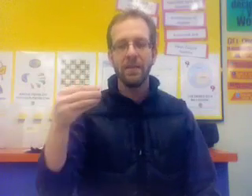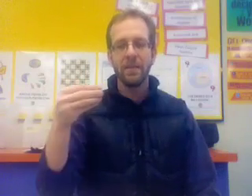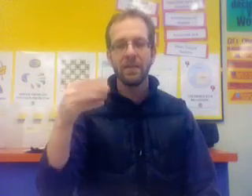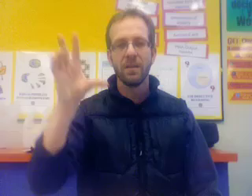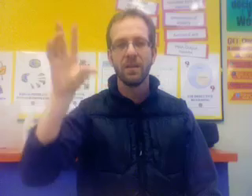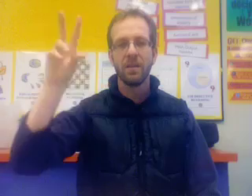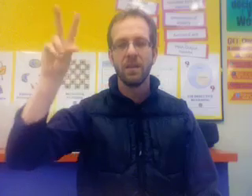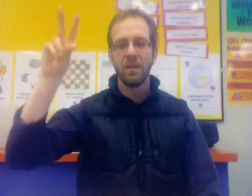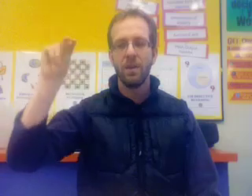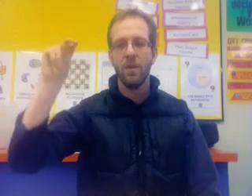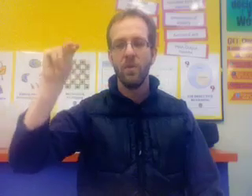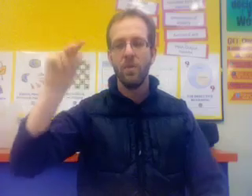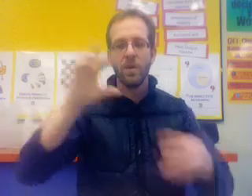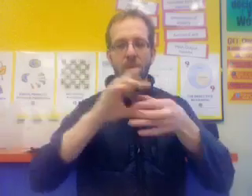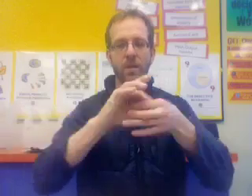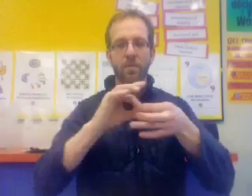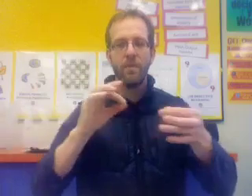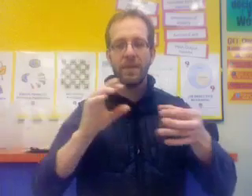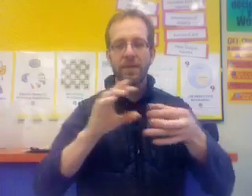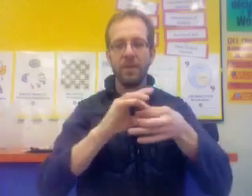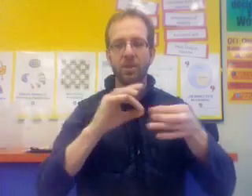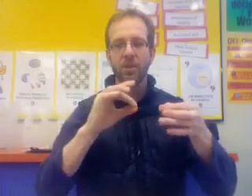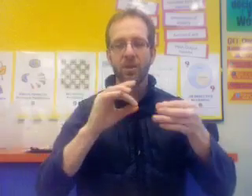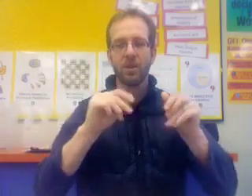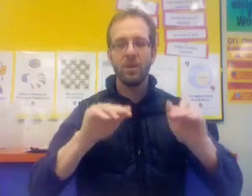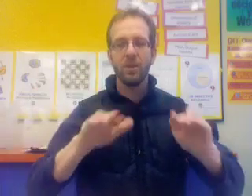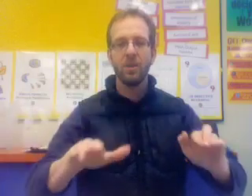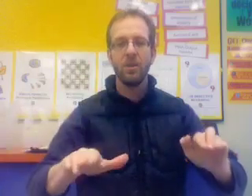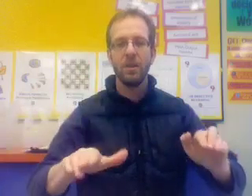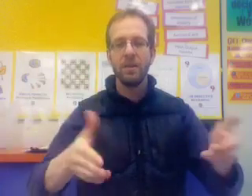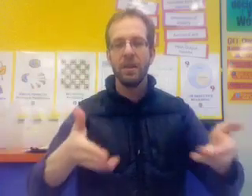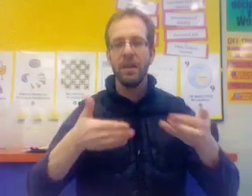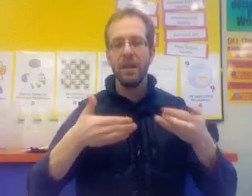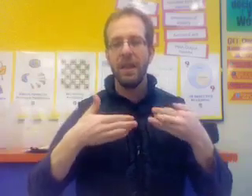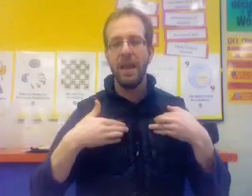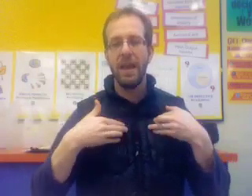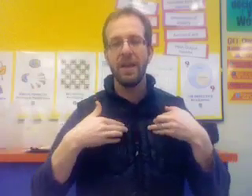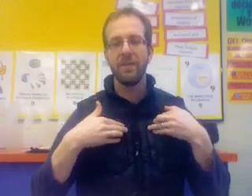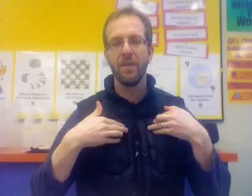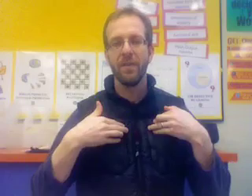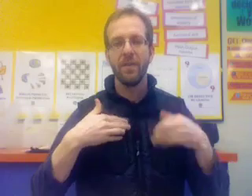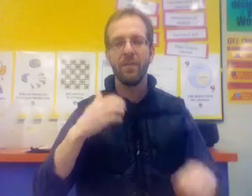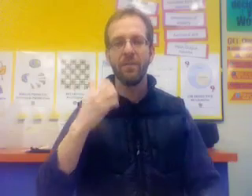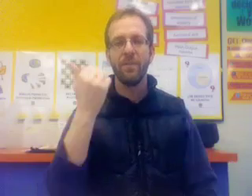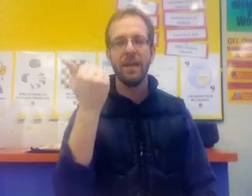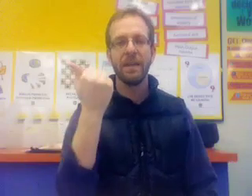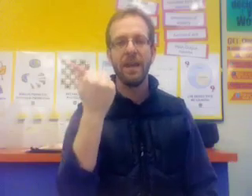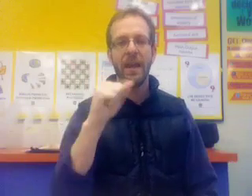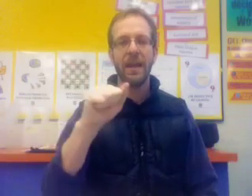And no message could have been